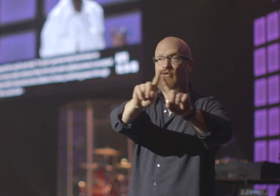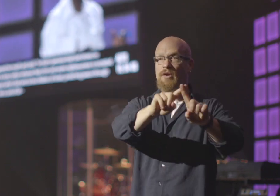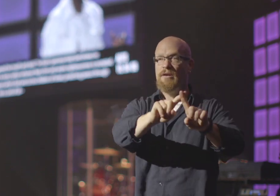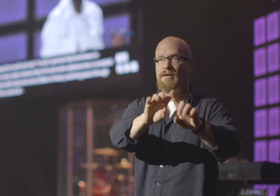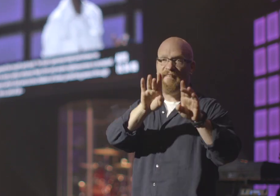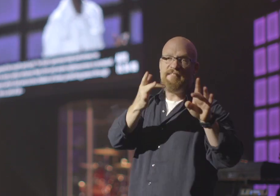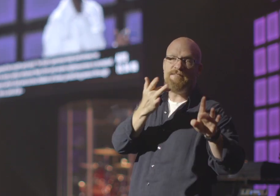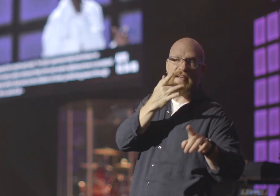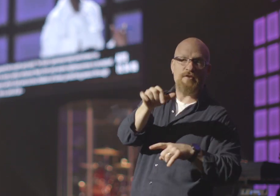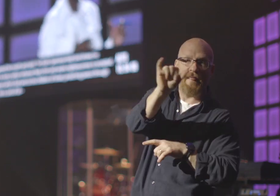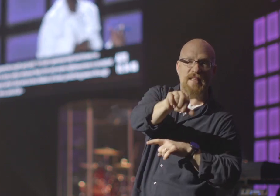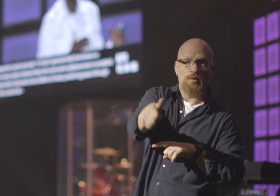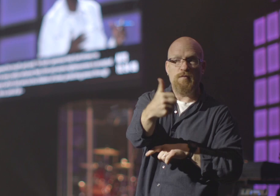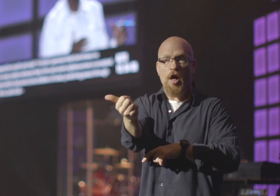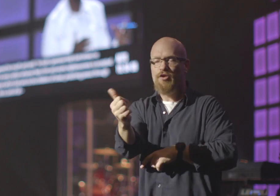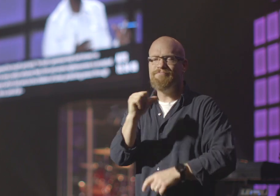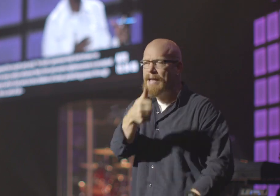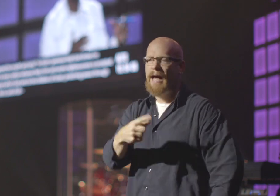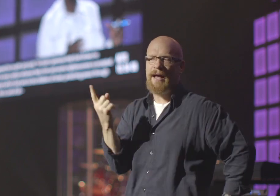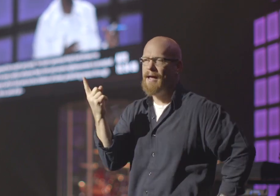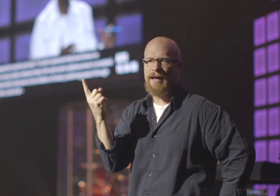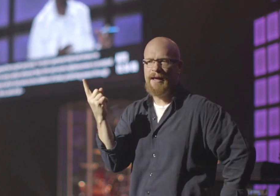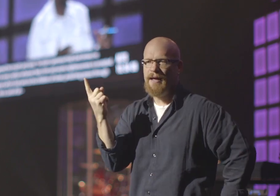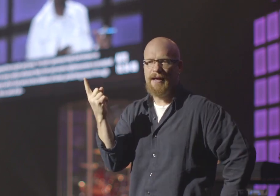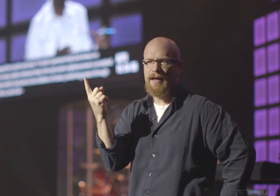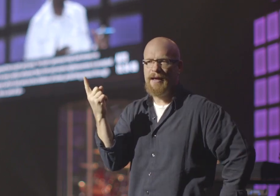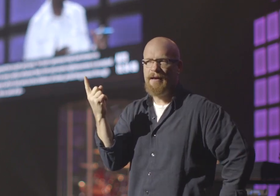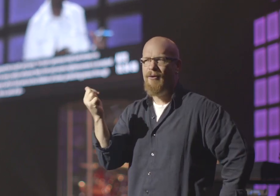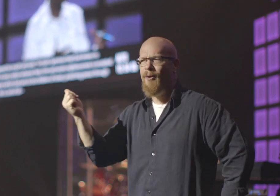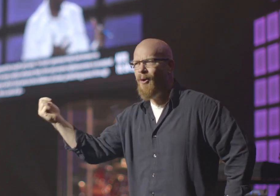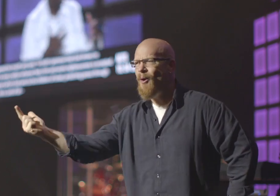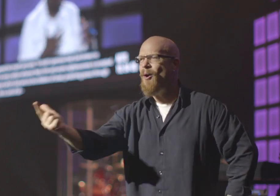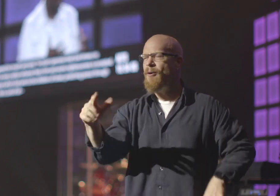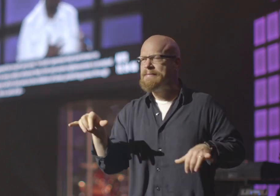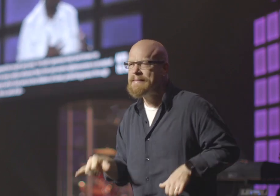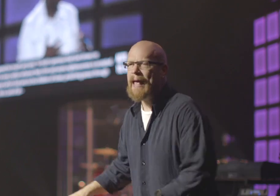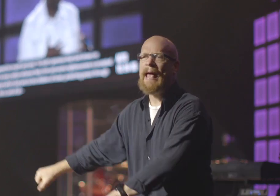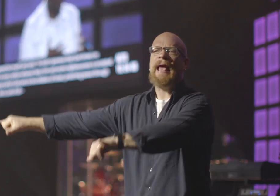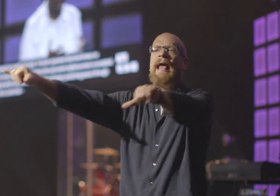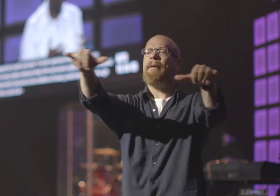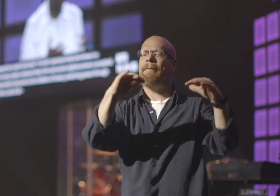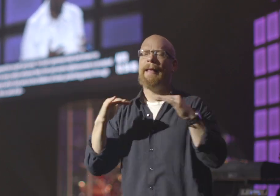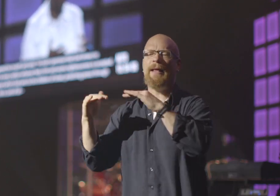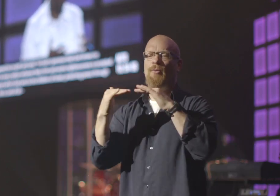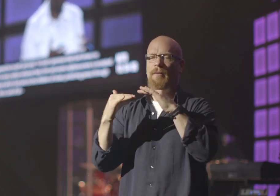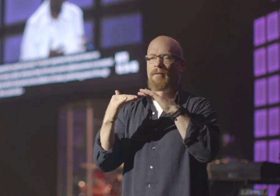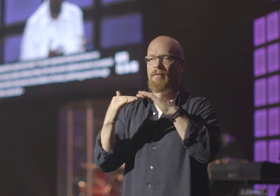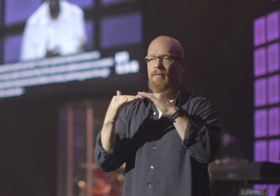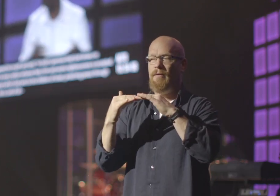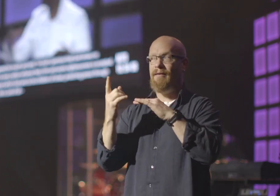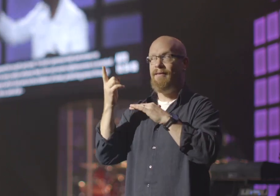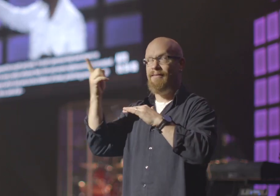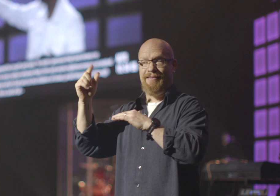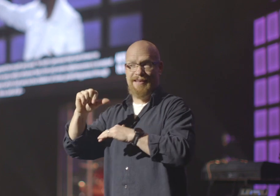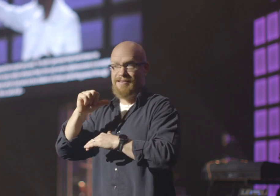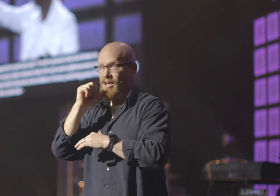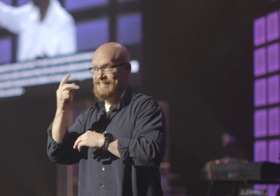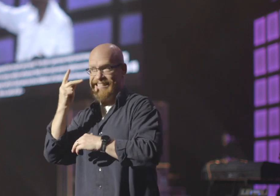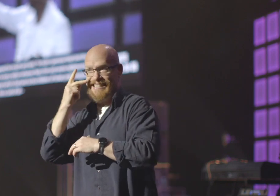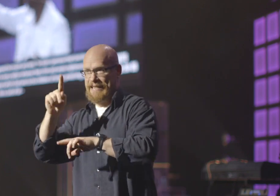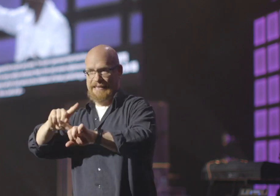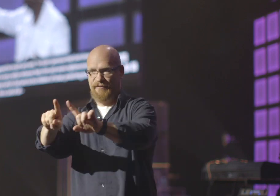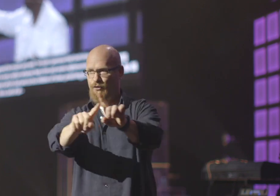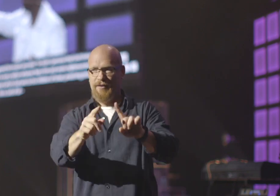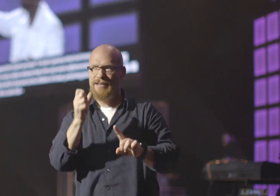is that God shows no partiality. And if he doesn't, we ought not to. Amen? So it said God